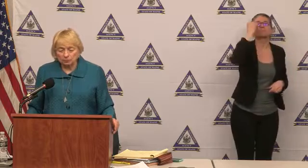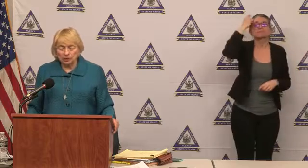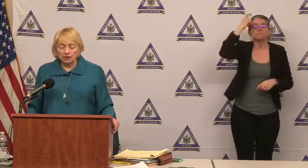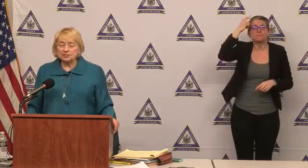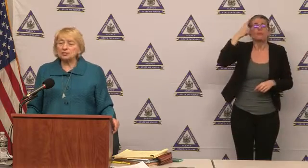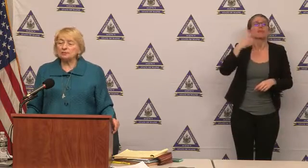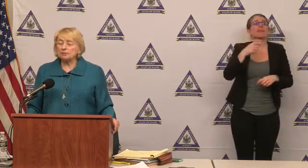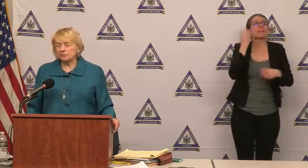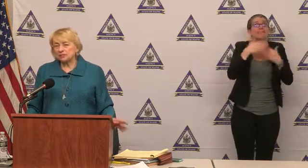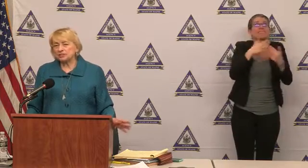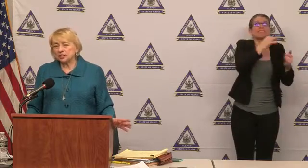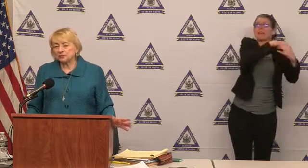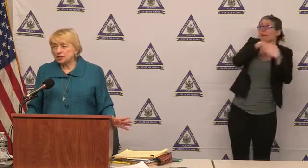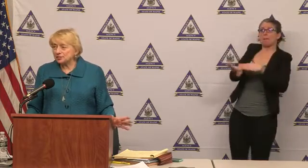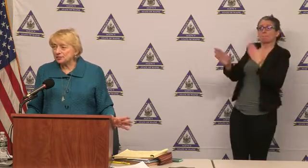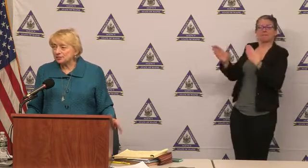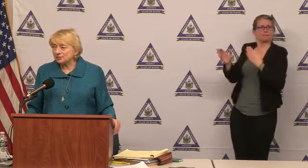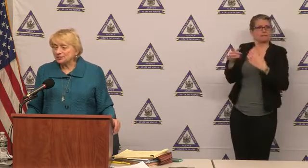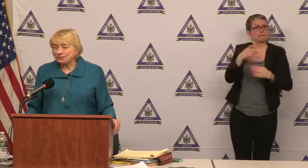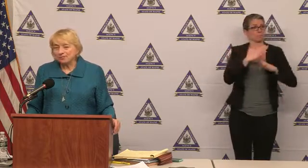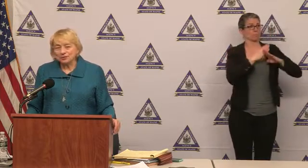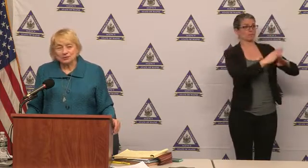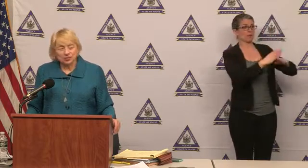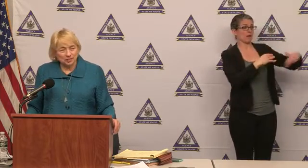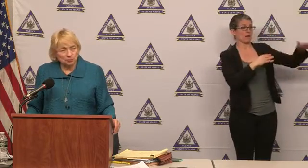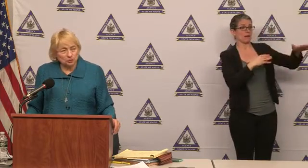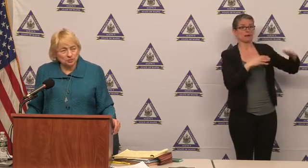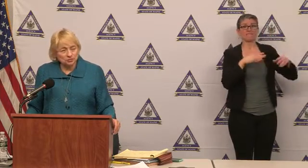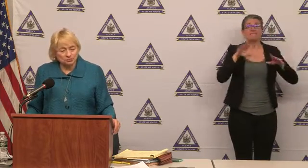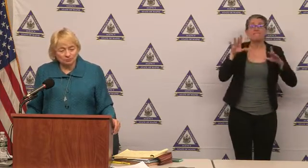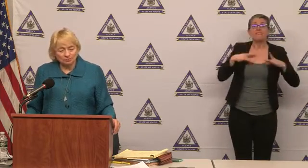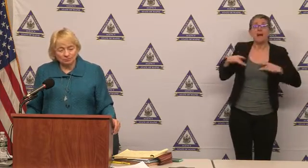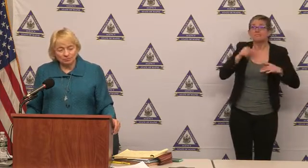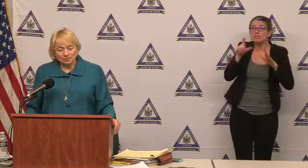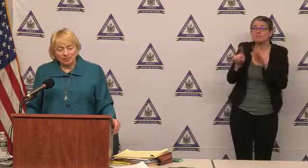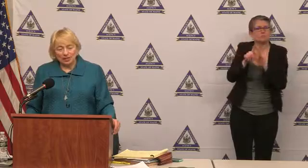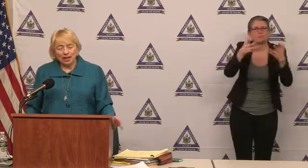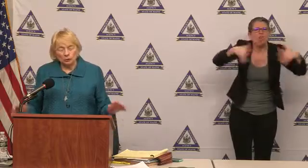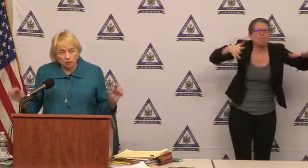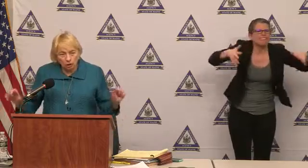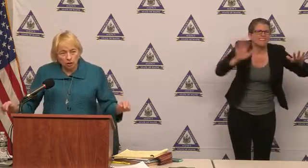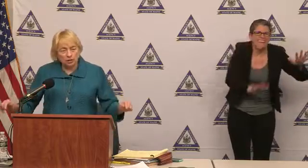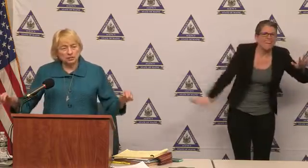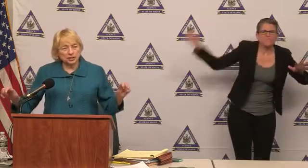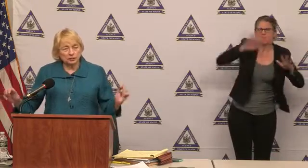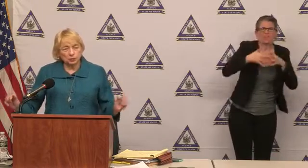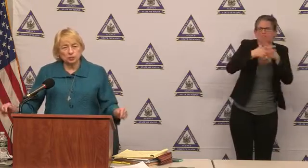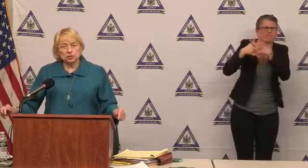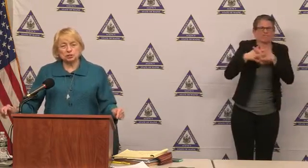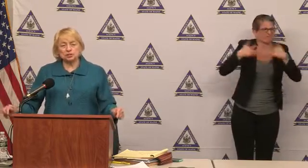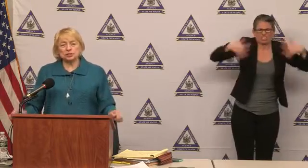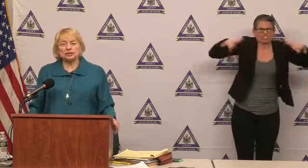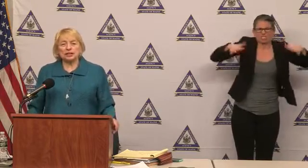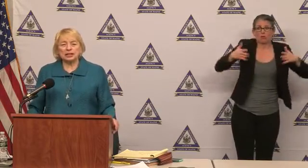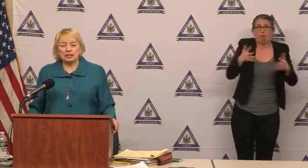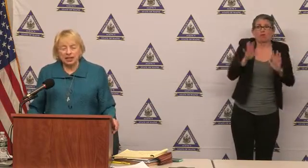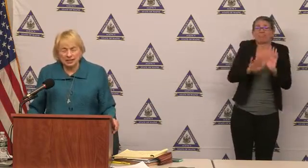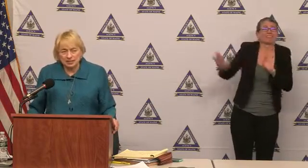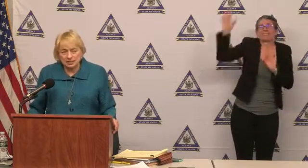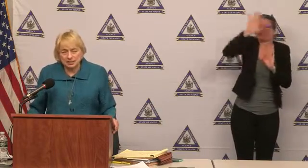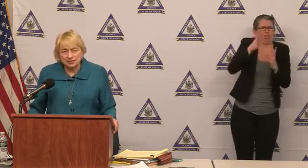And regardless of the state of residence, your state of origin, our laws and orders